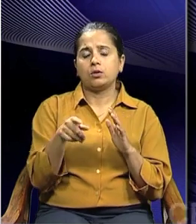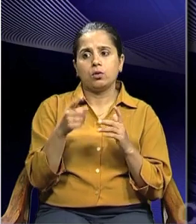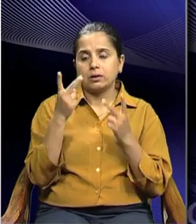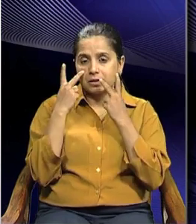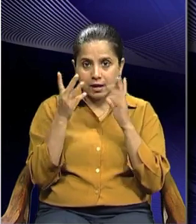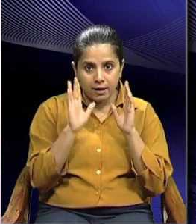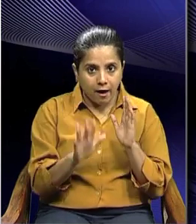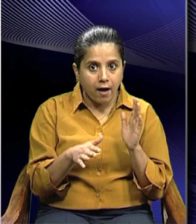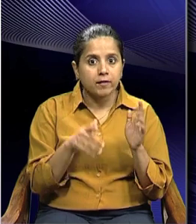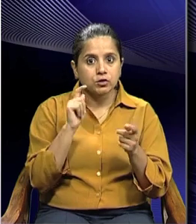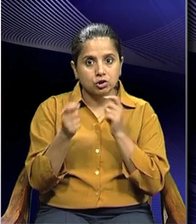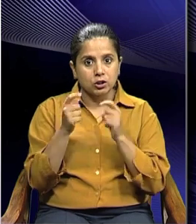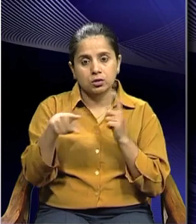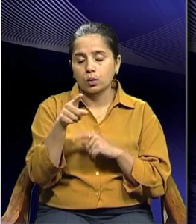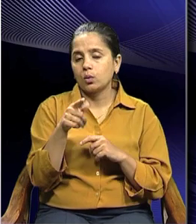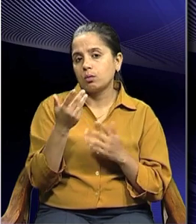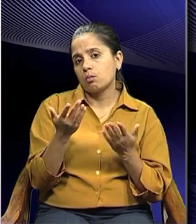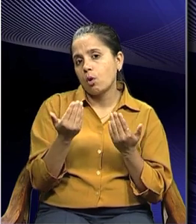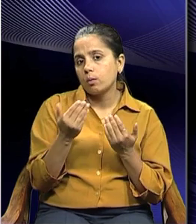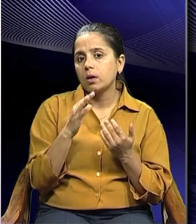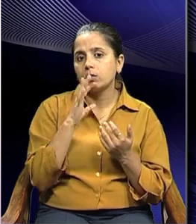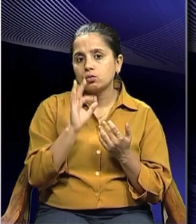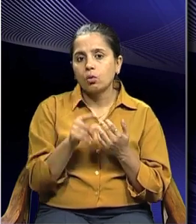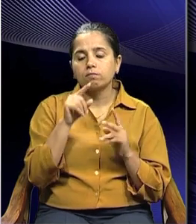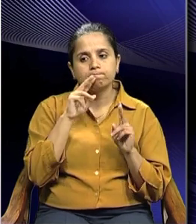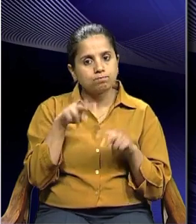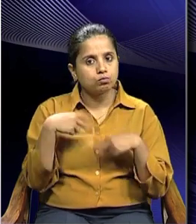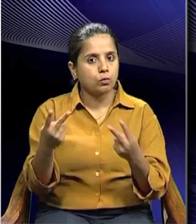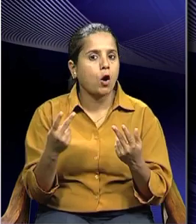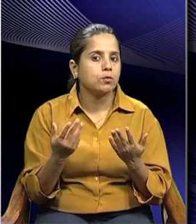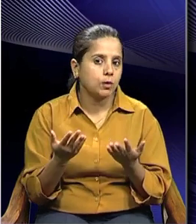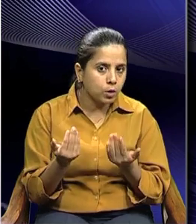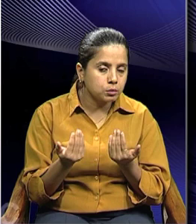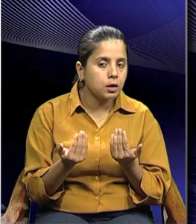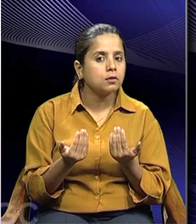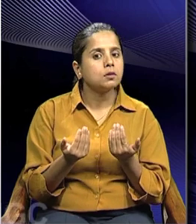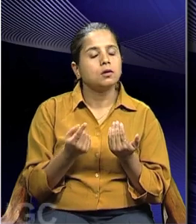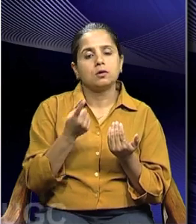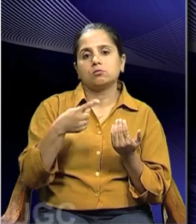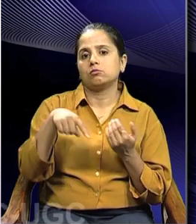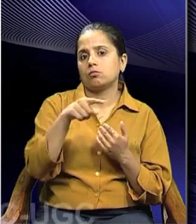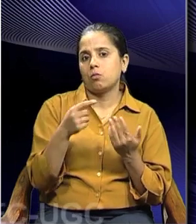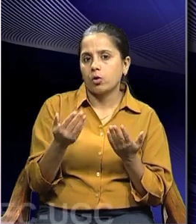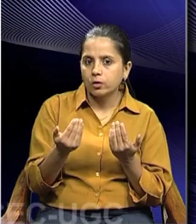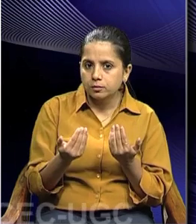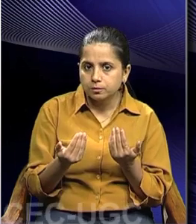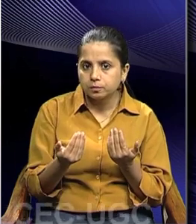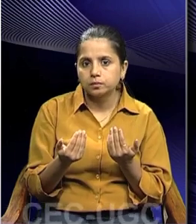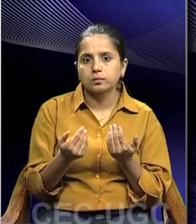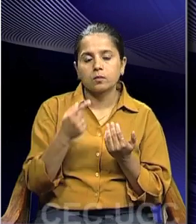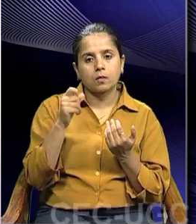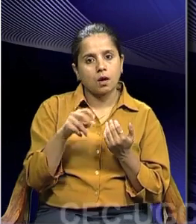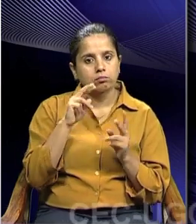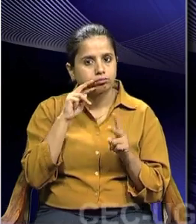in the market, you can actually effectively respond to them. You can effectively you can reply